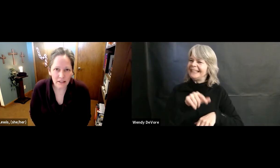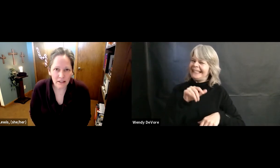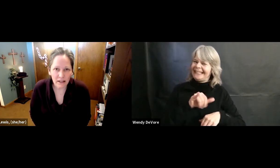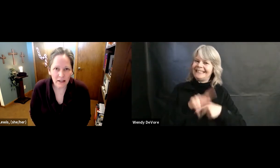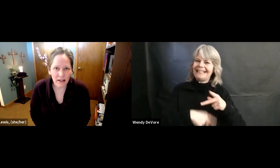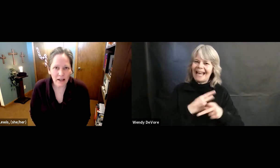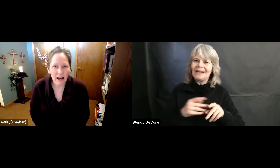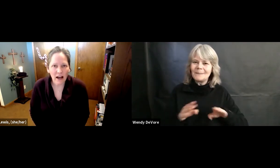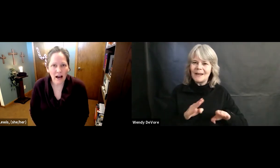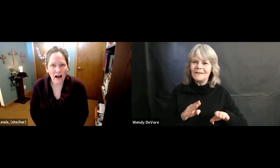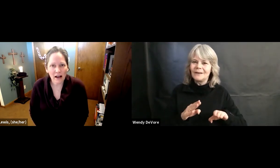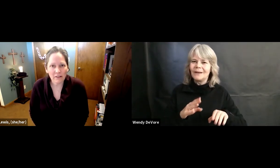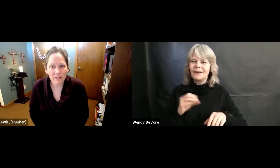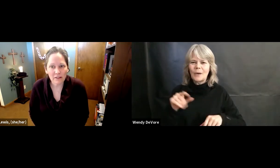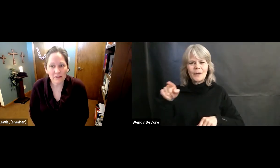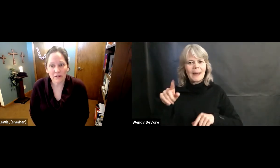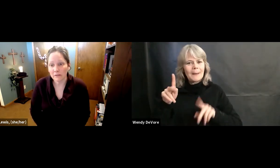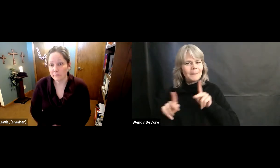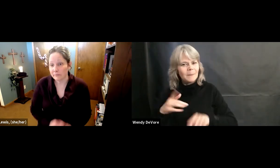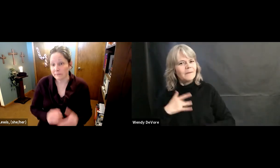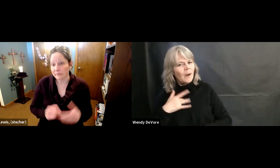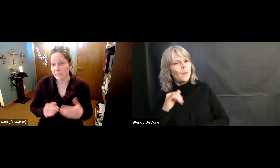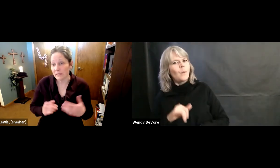accepted. I feel